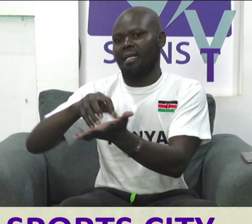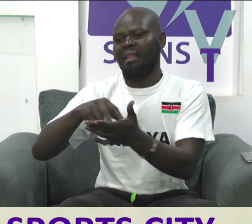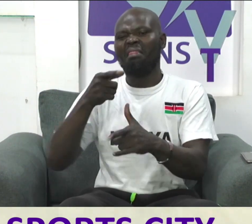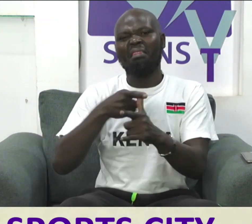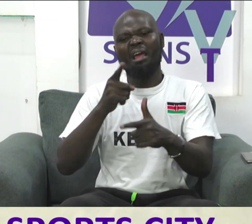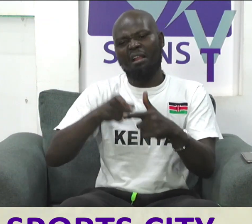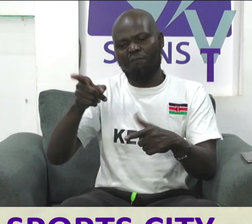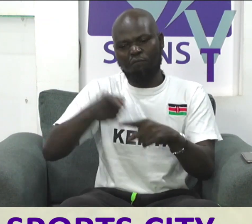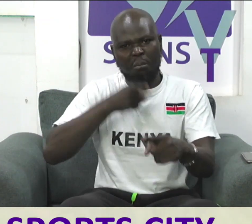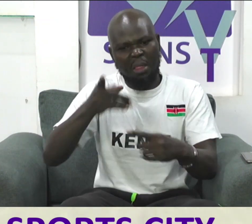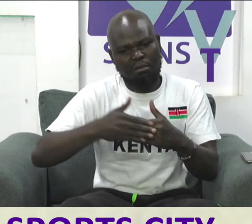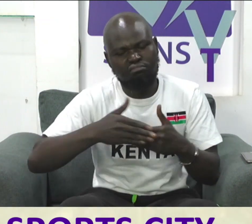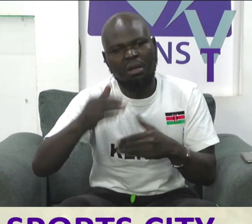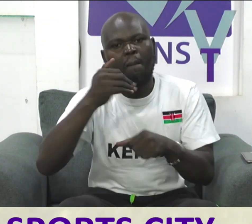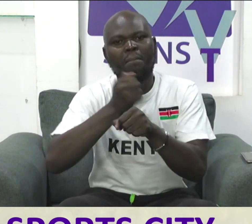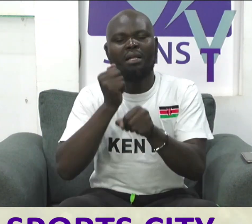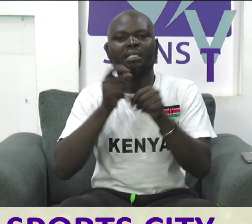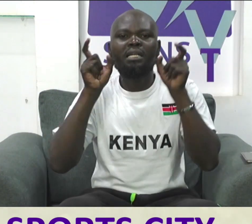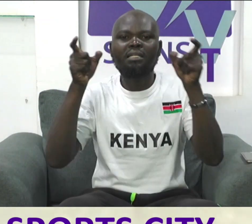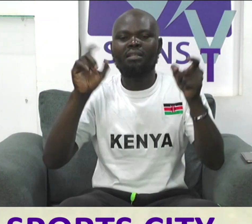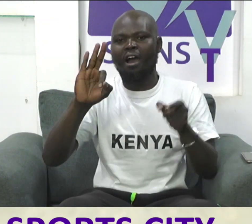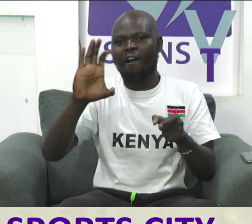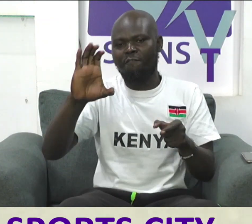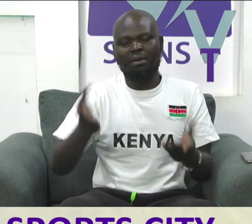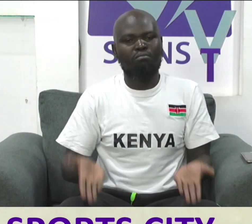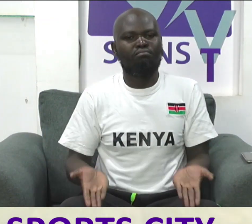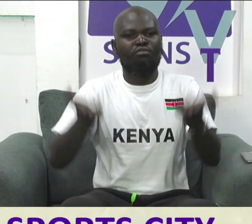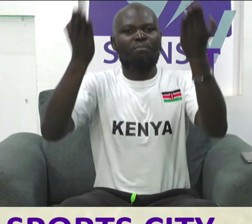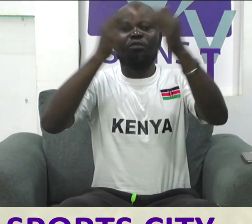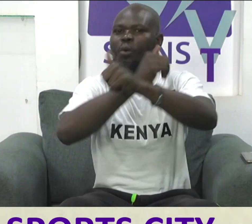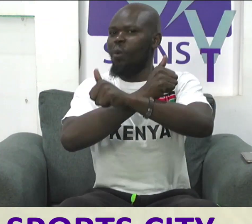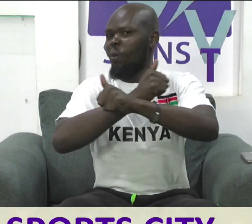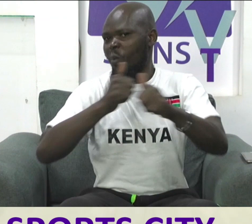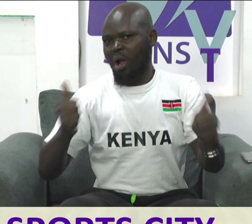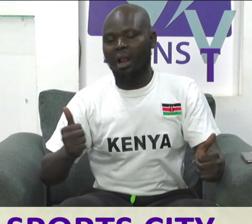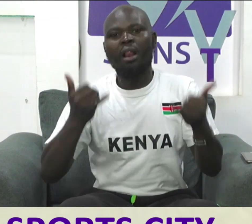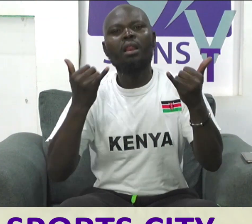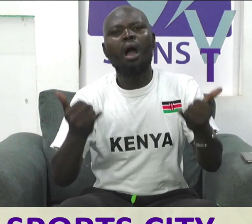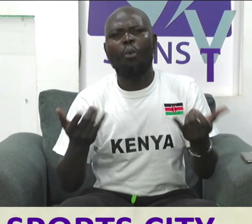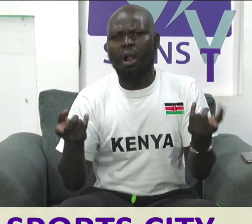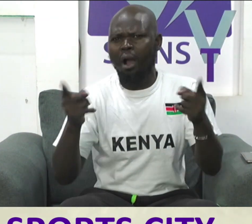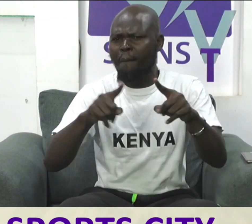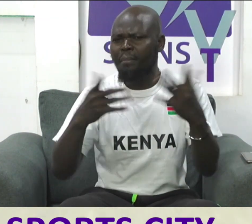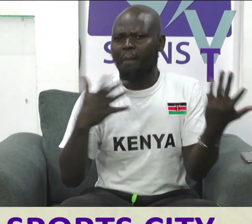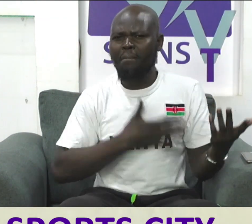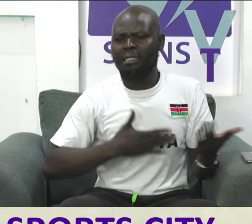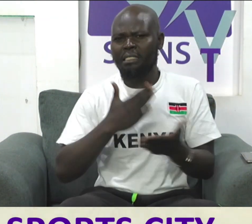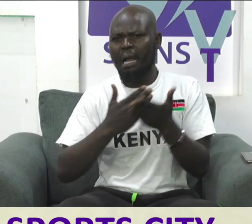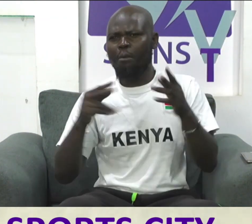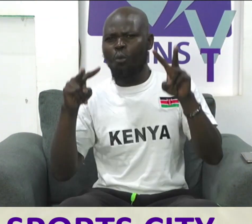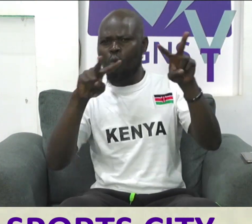the board can meet and have a meeting on how to solve these things, these issues, so that Tusker FC